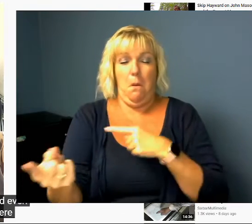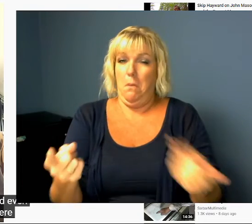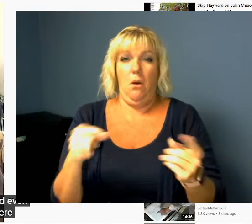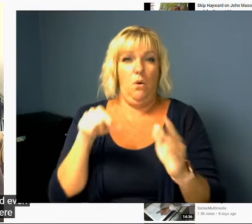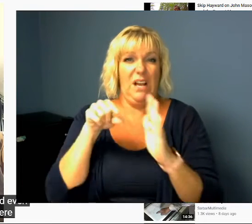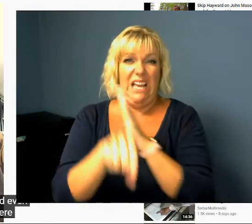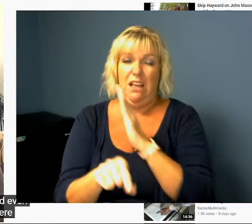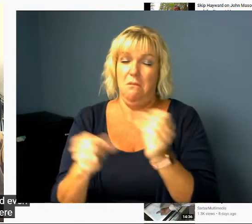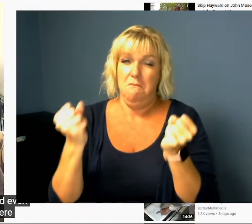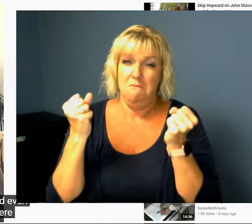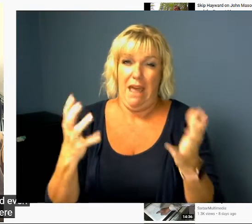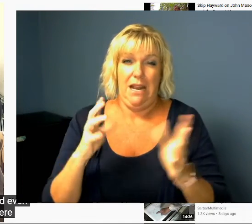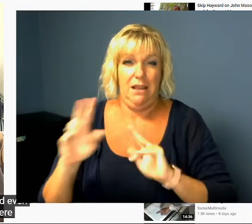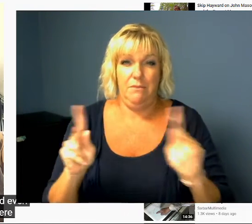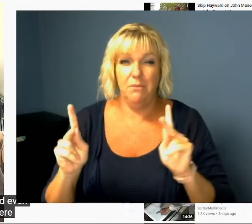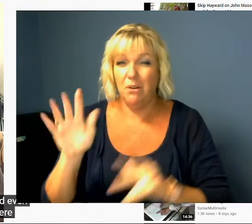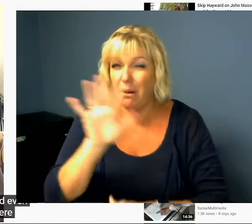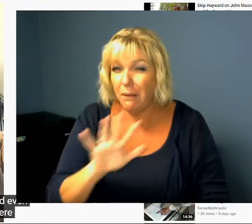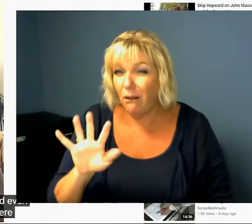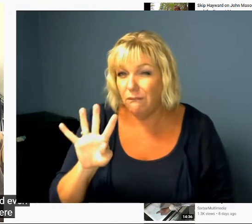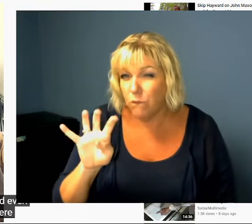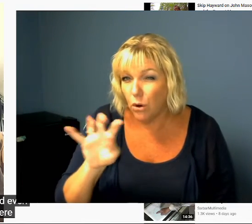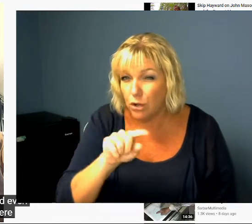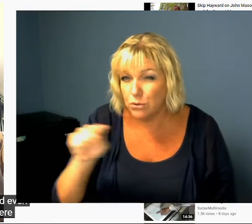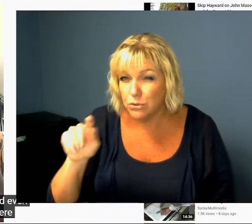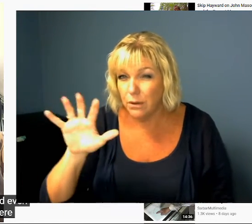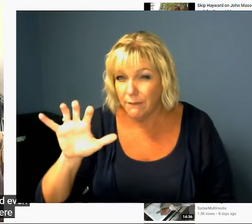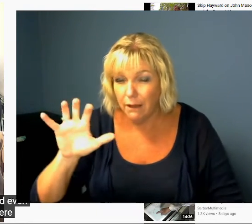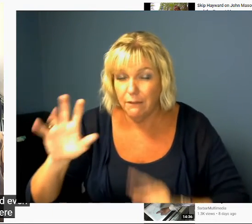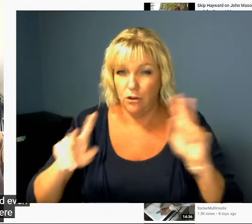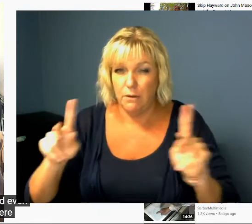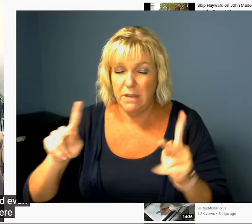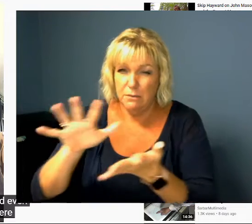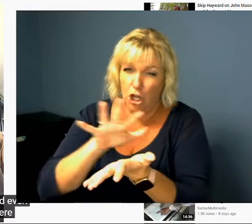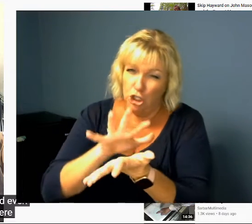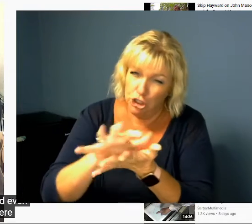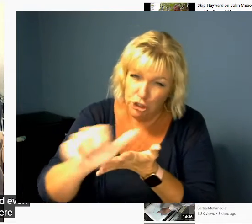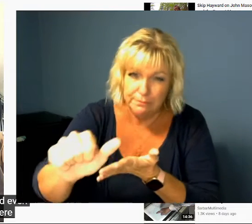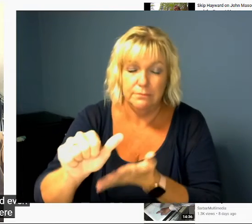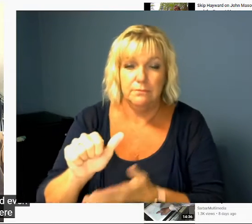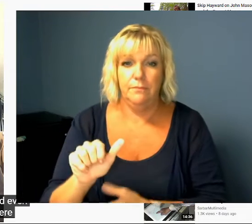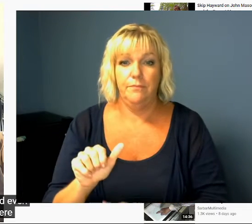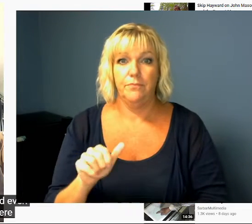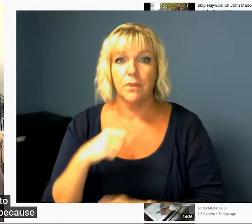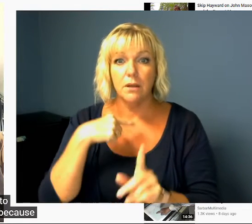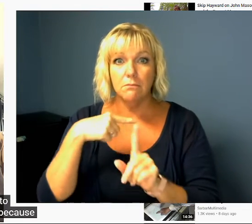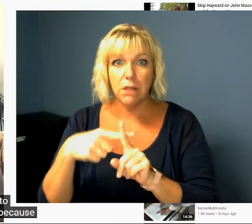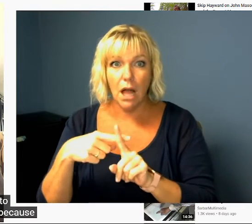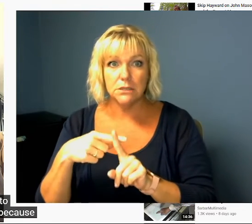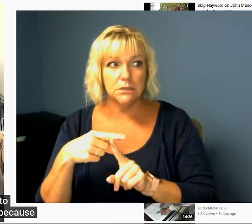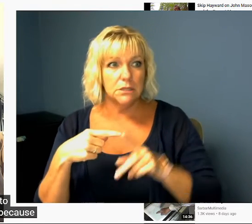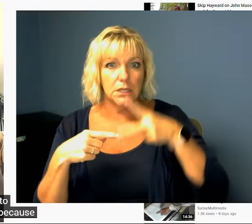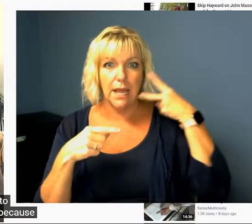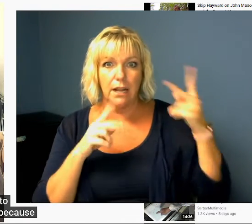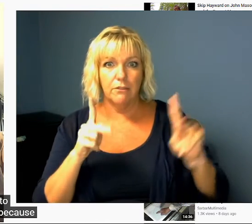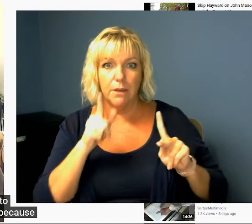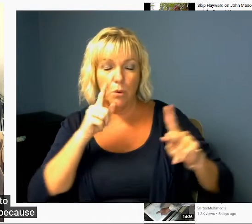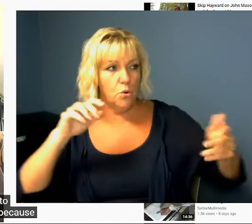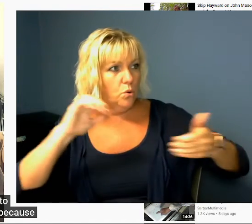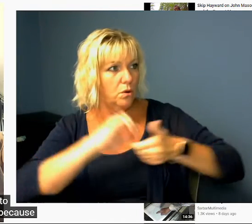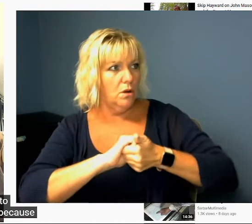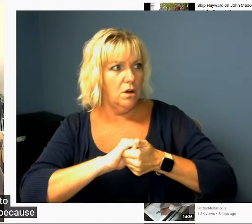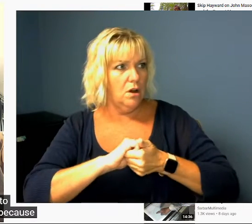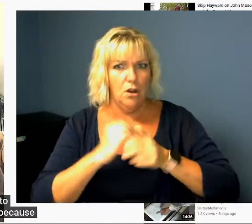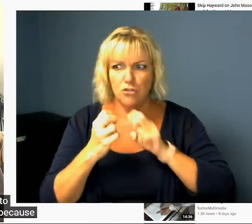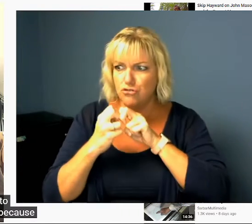killed about 400 to 500 people. And even their Native American allies were horrified